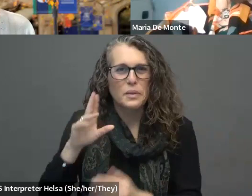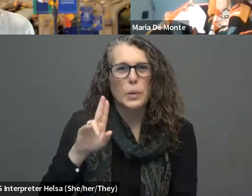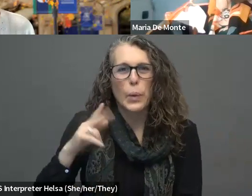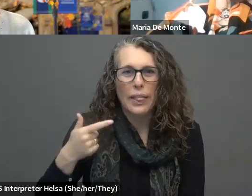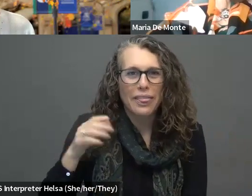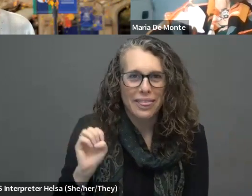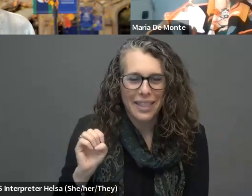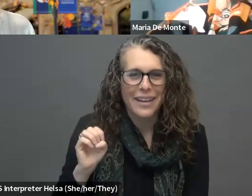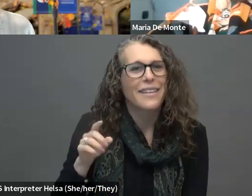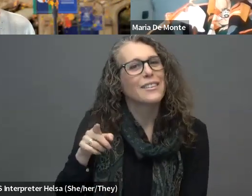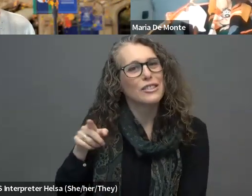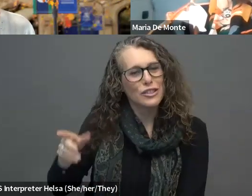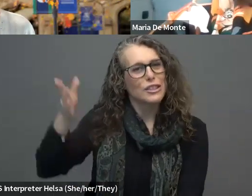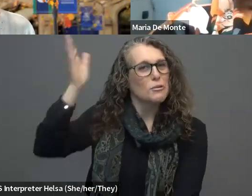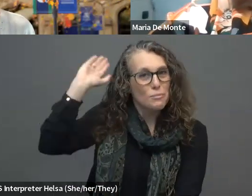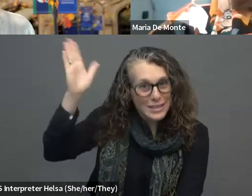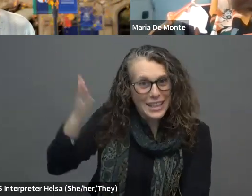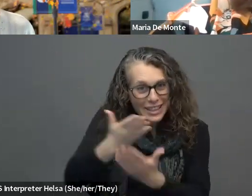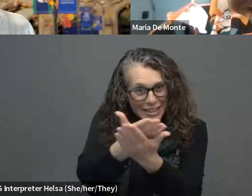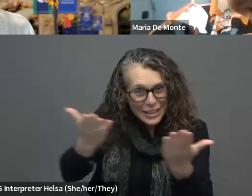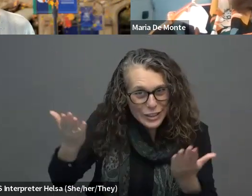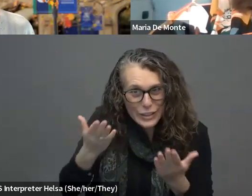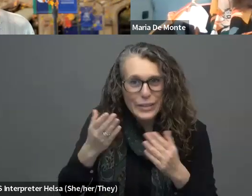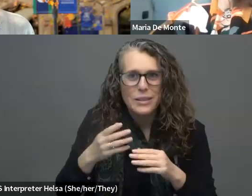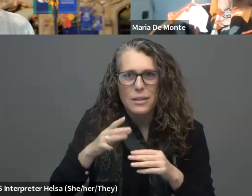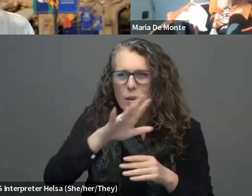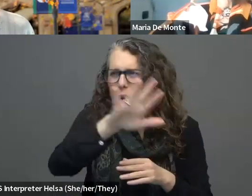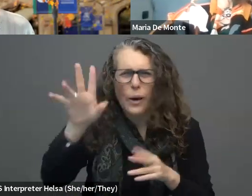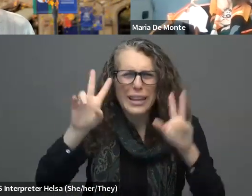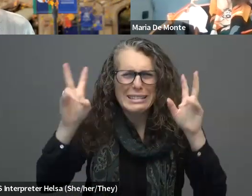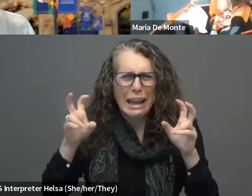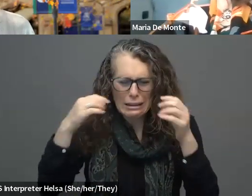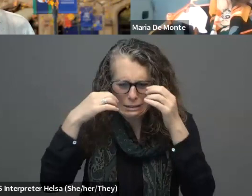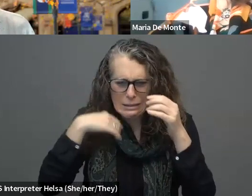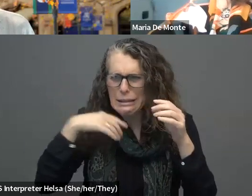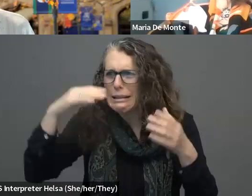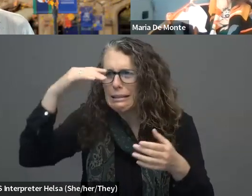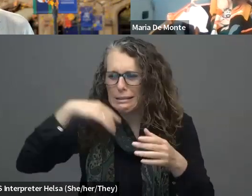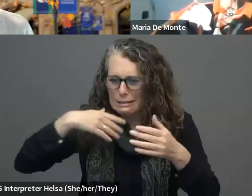for her speech on, let me find the title again.